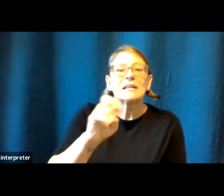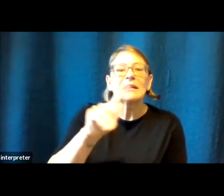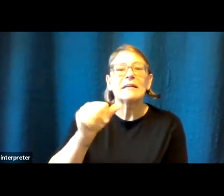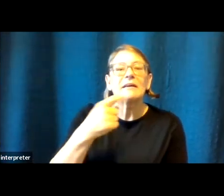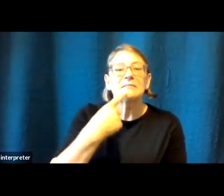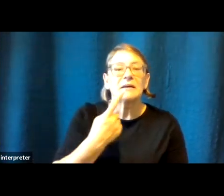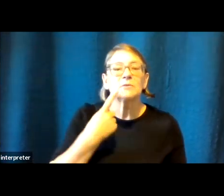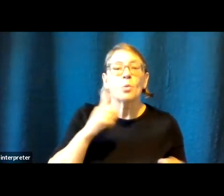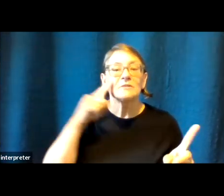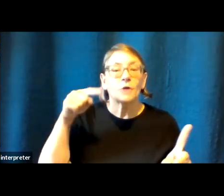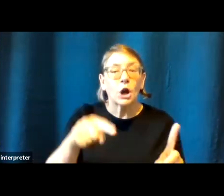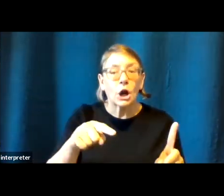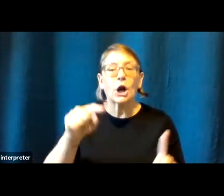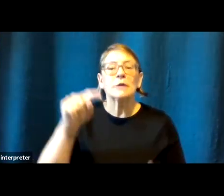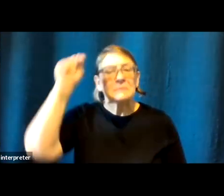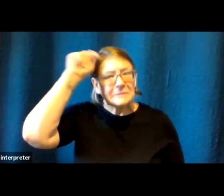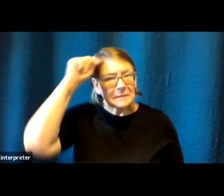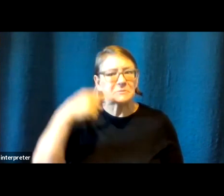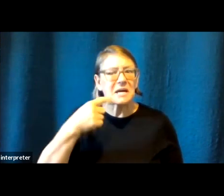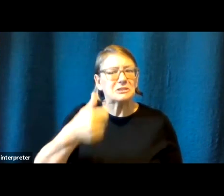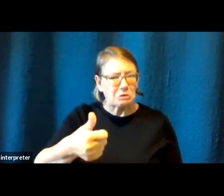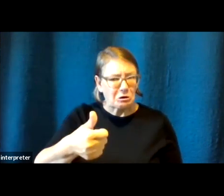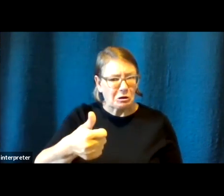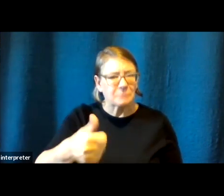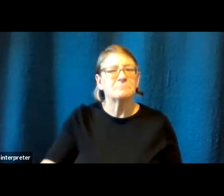for her. Tim says it looks good for him.